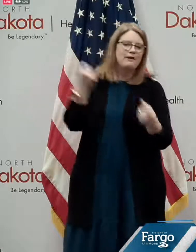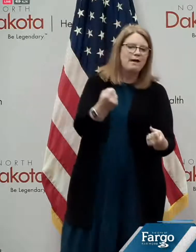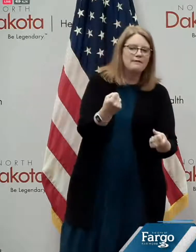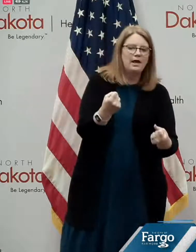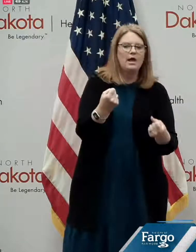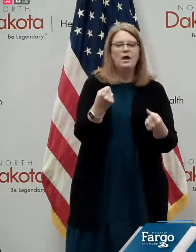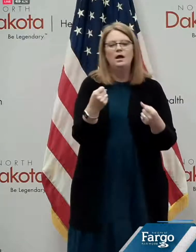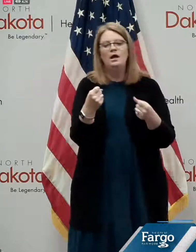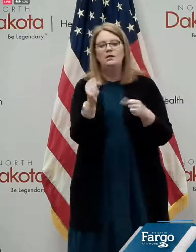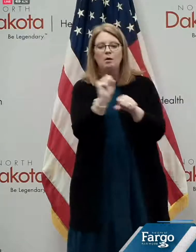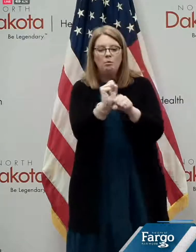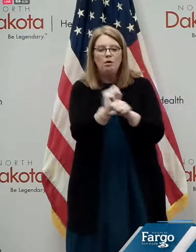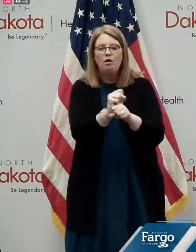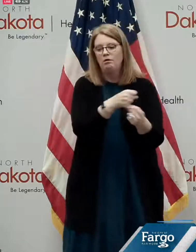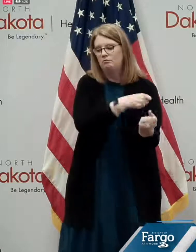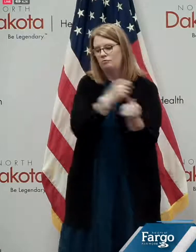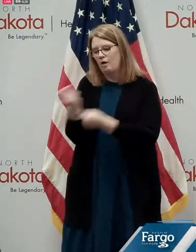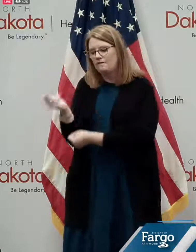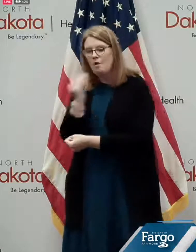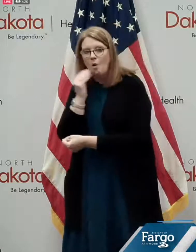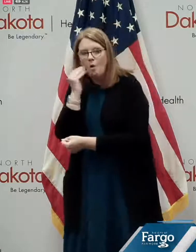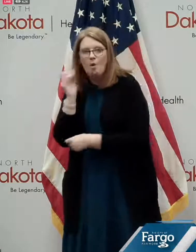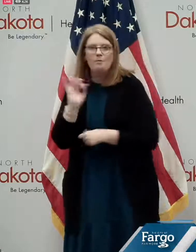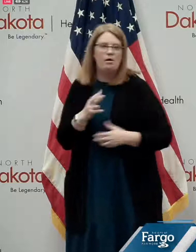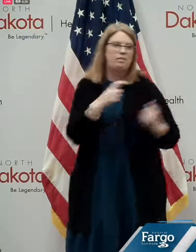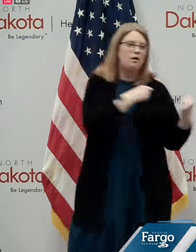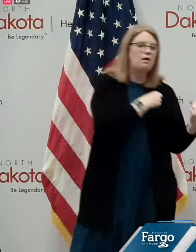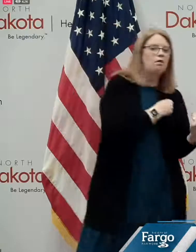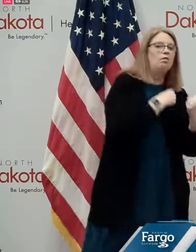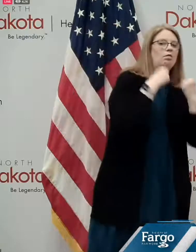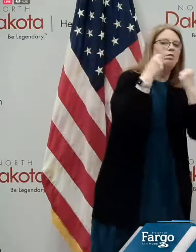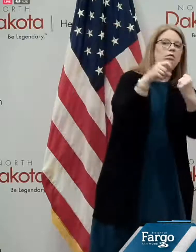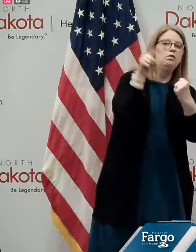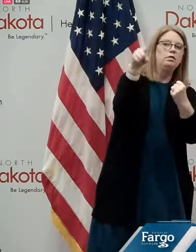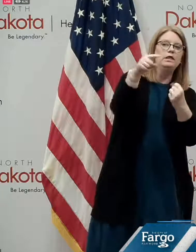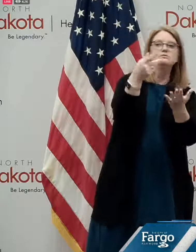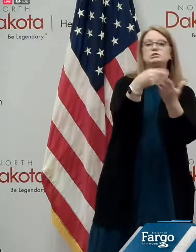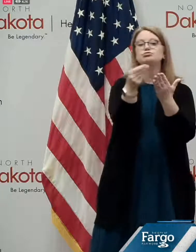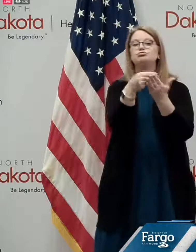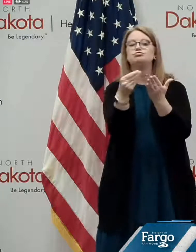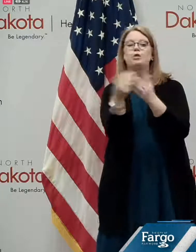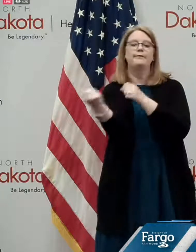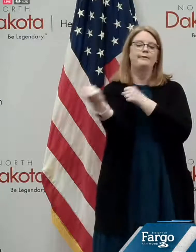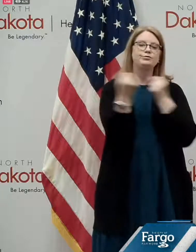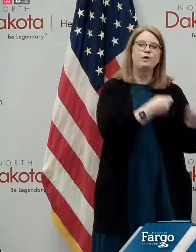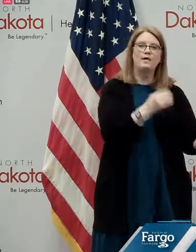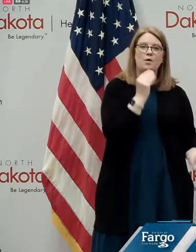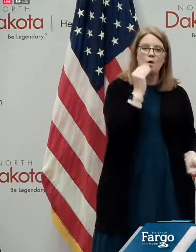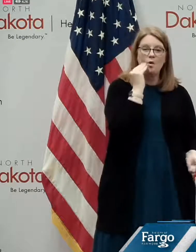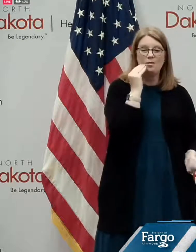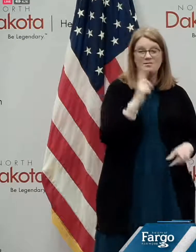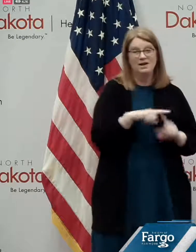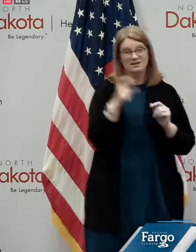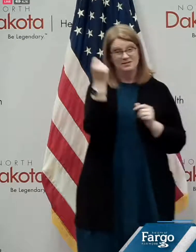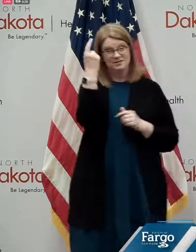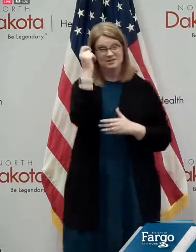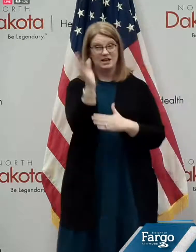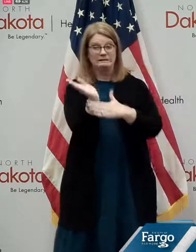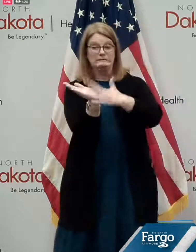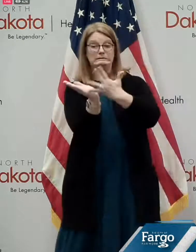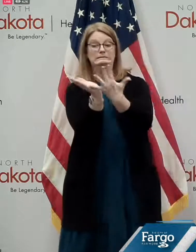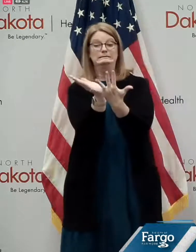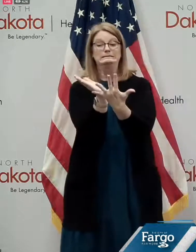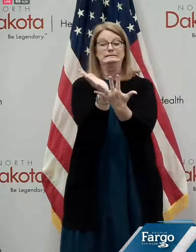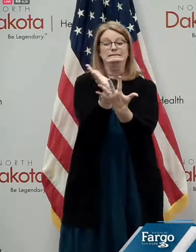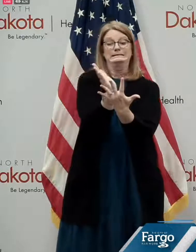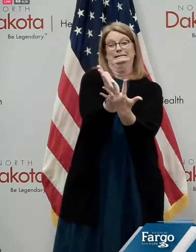now, we're keeping the entire state still on green, but green headed towards yellow as opposed to green headed towards blue.